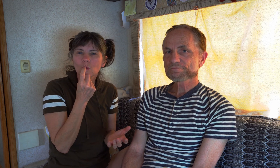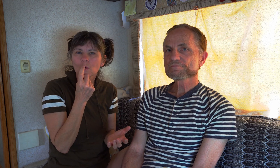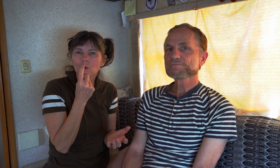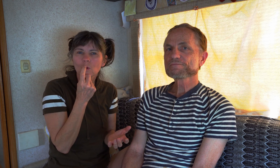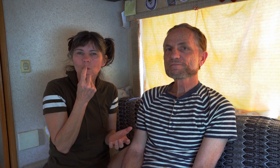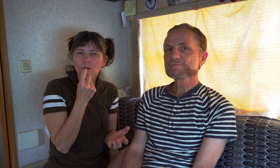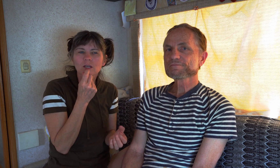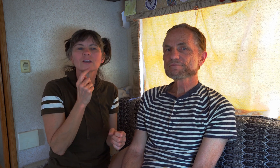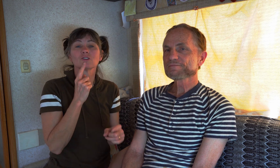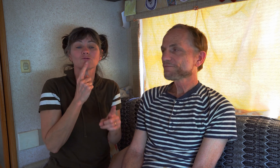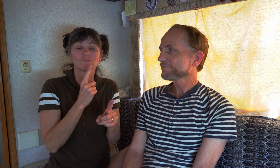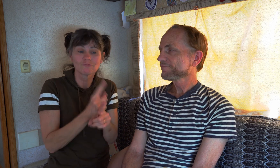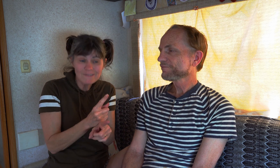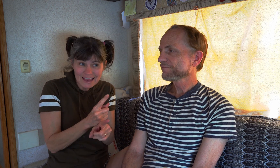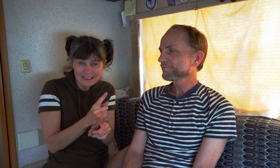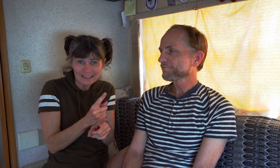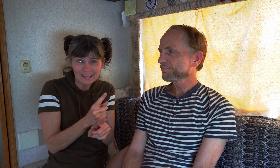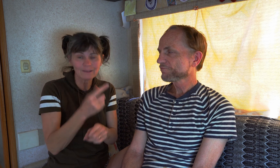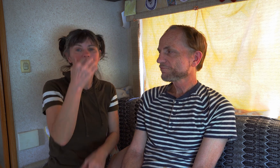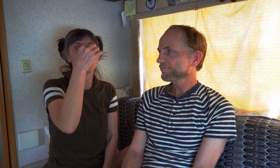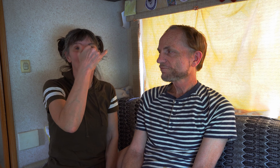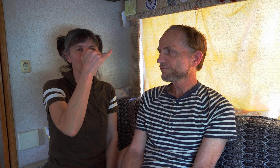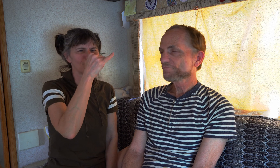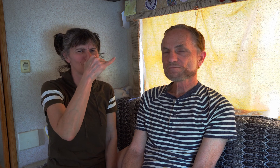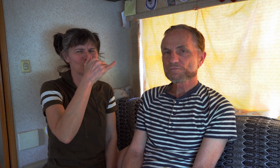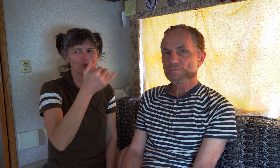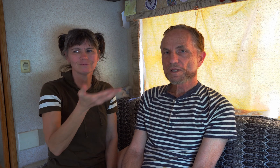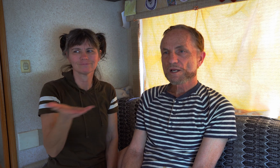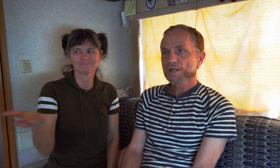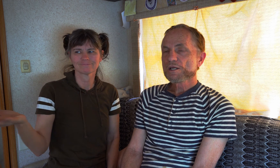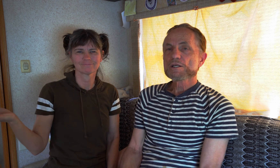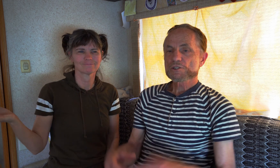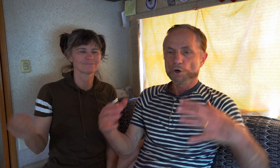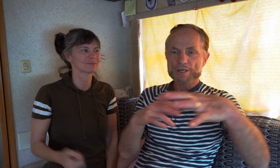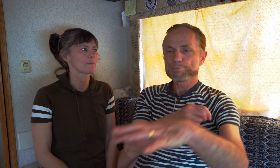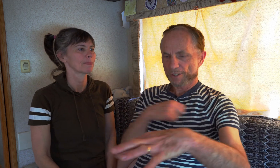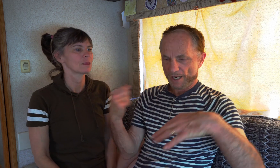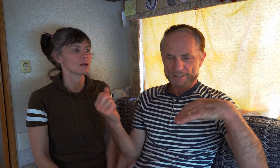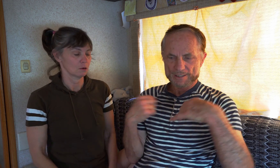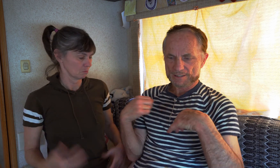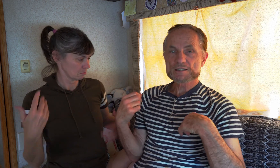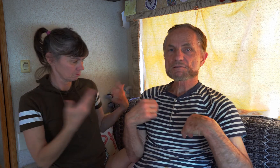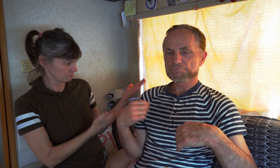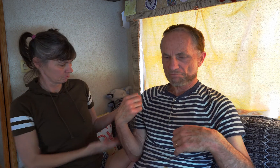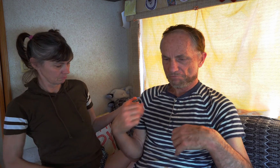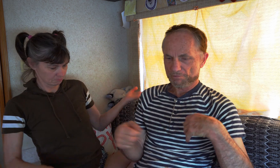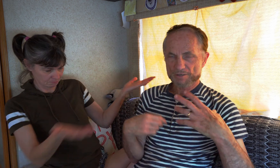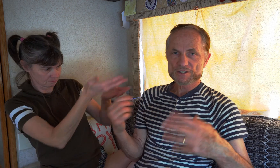who is really a fool. So he put on